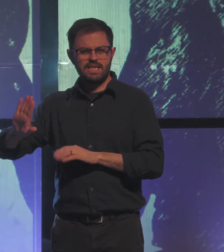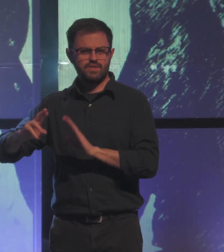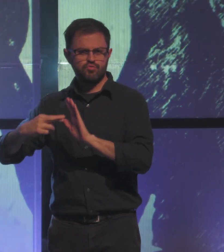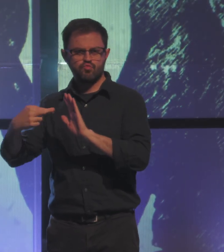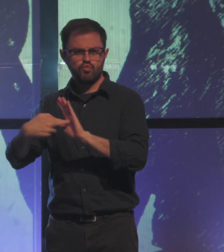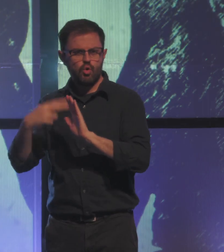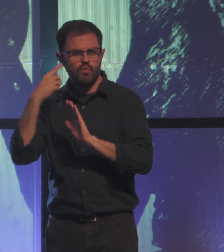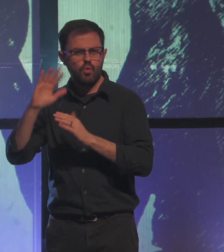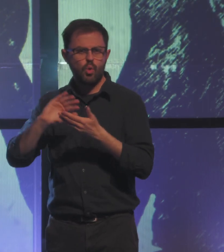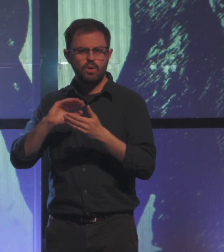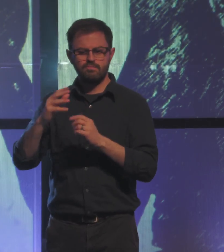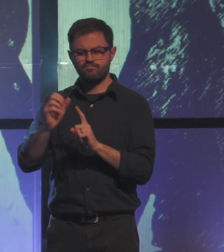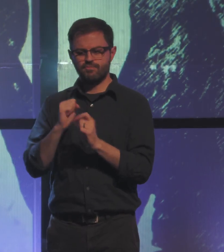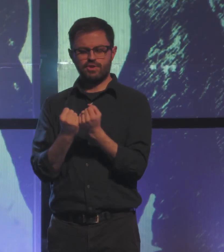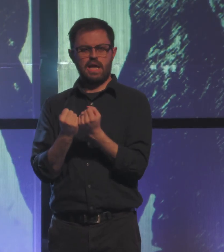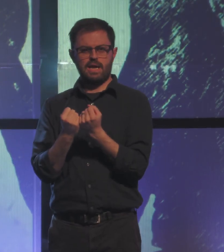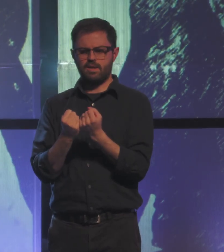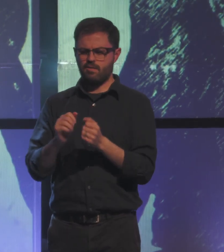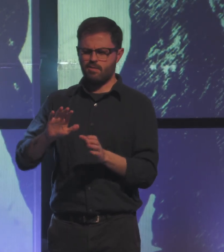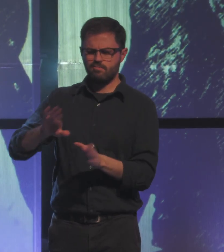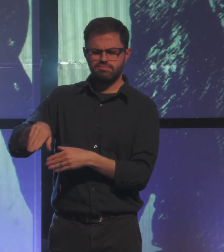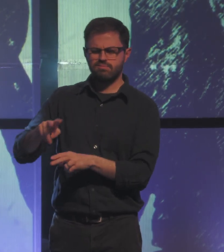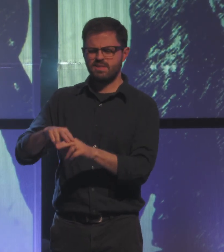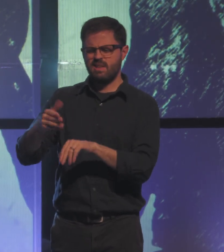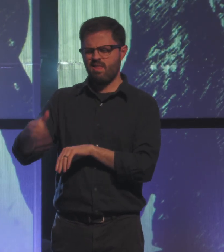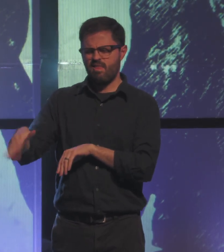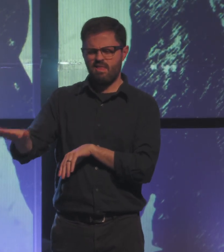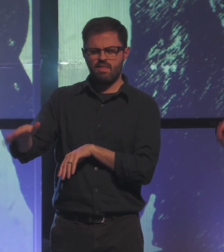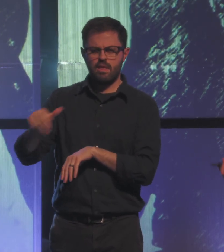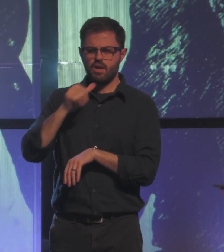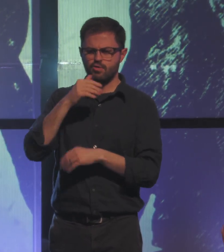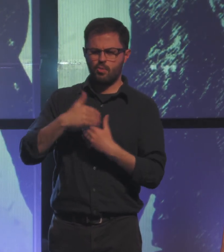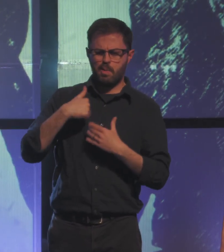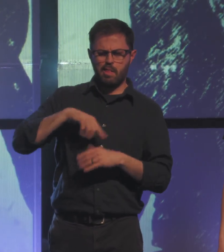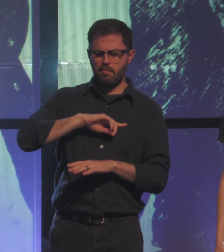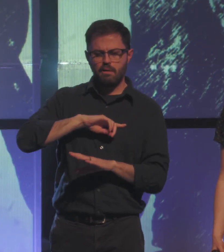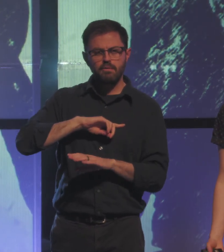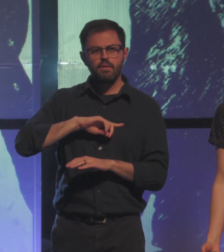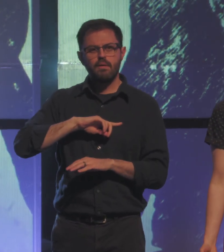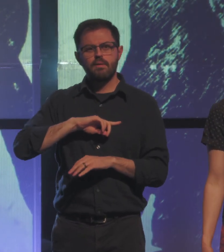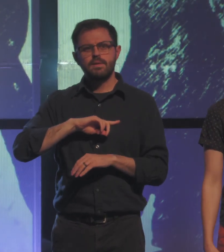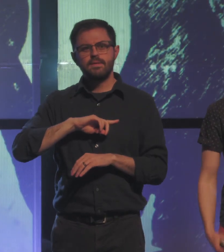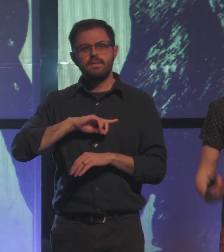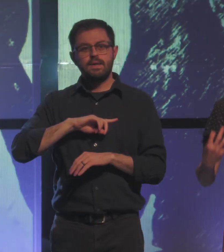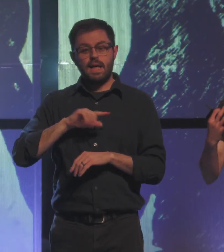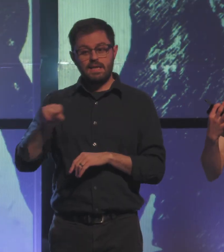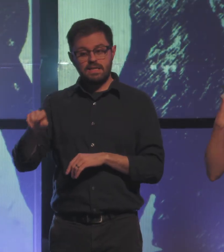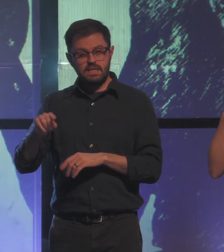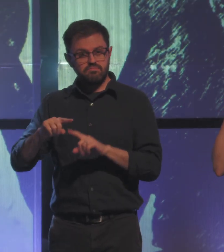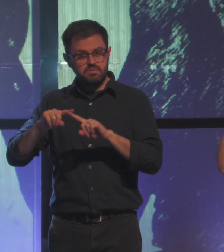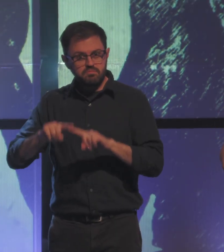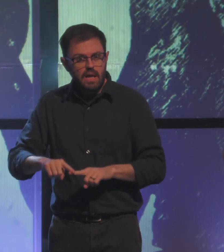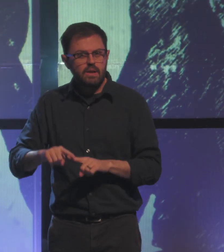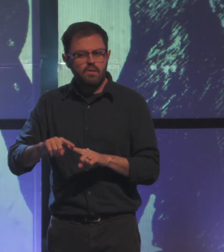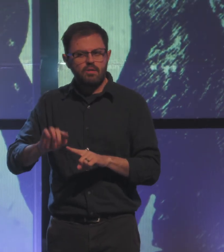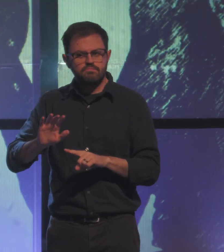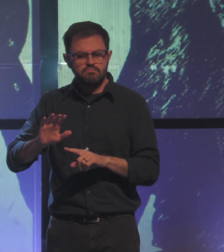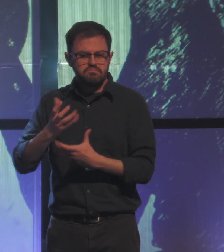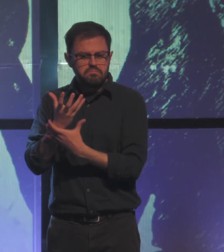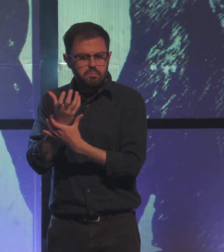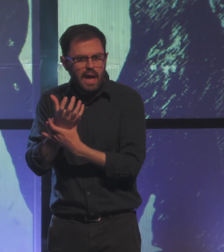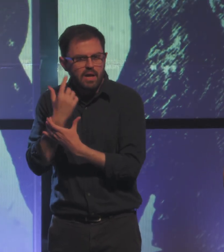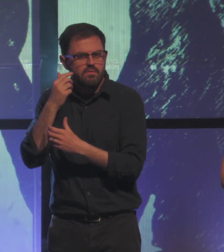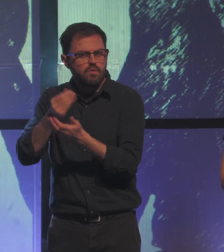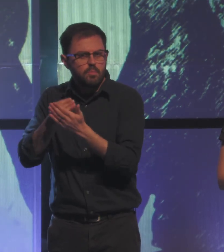pain. You just go sit over there. And Bartimaeus, he was reliant on begging, right? He was unable